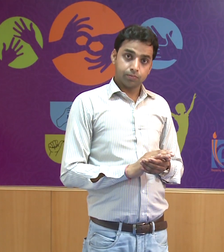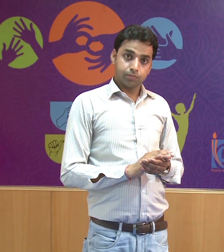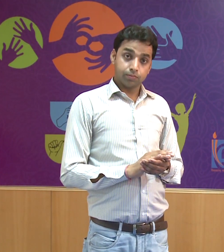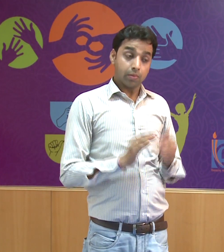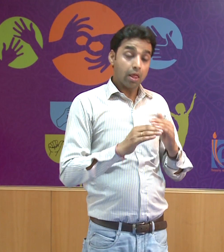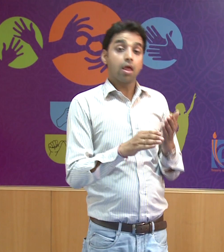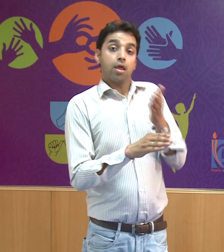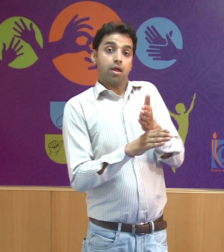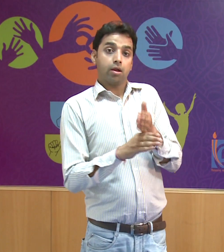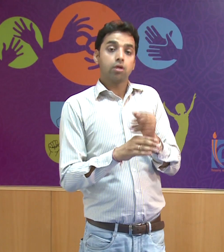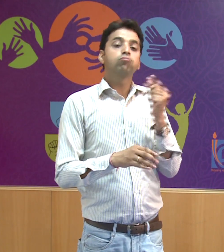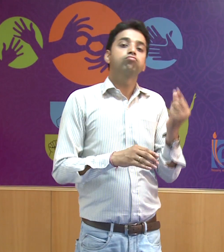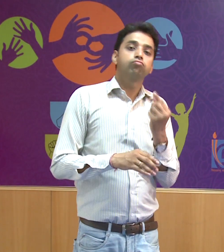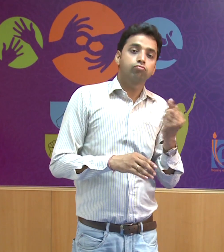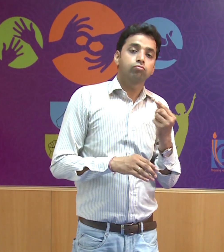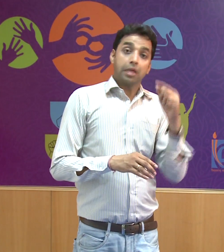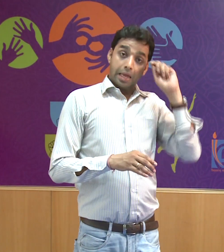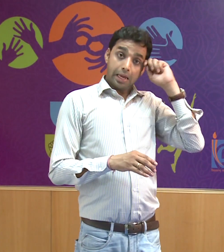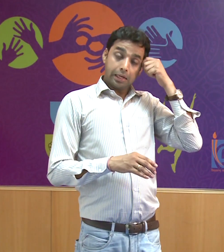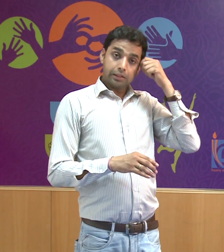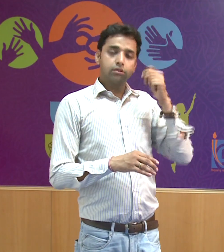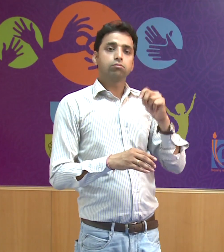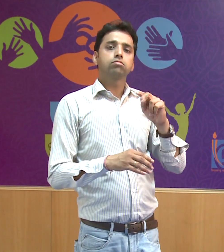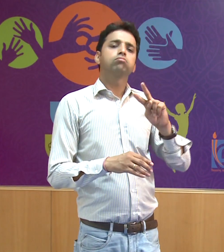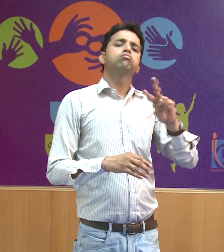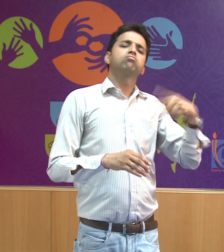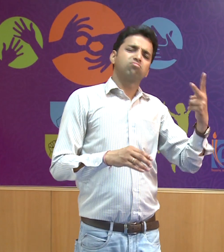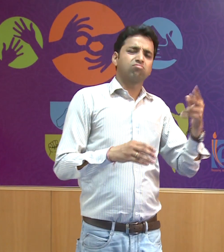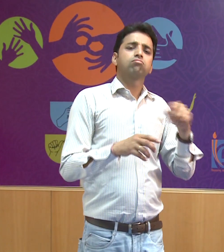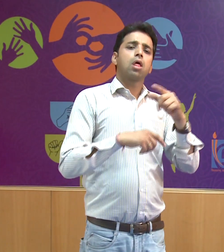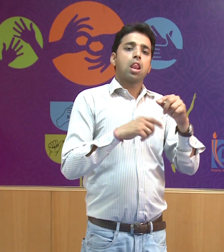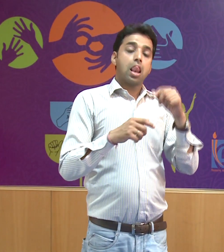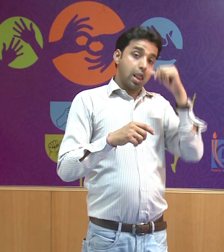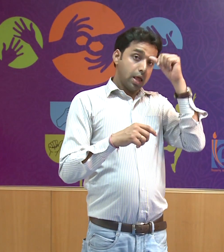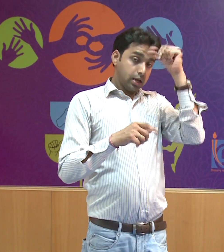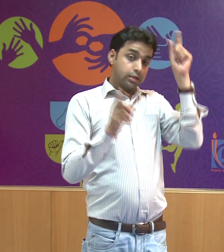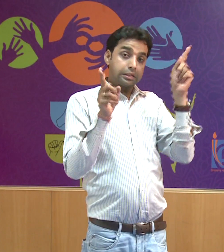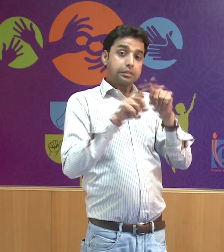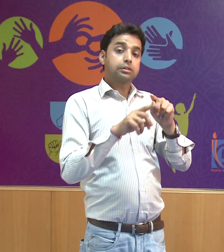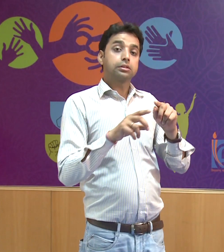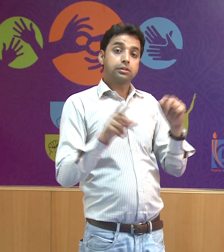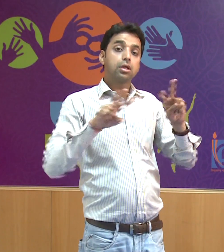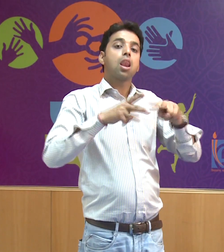and using English and other Indian languages as the medium of instruction.